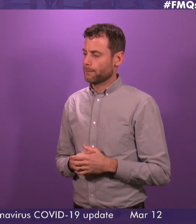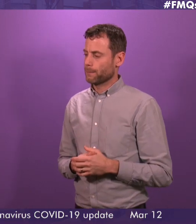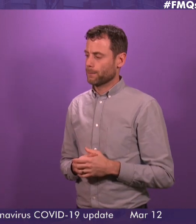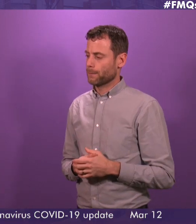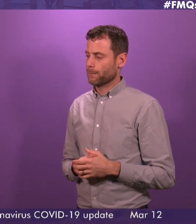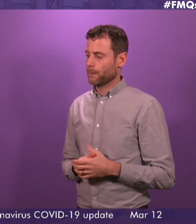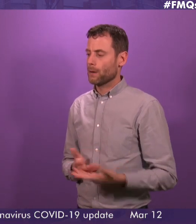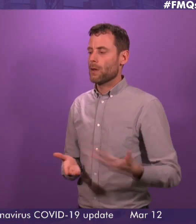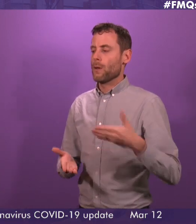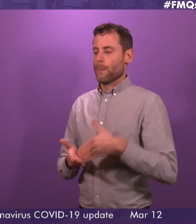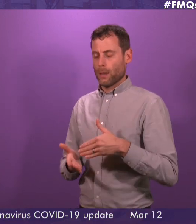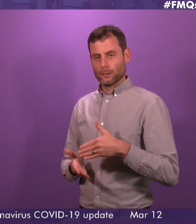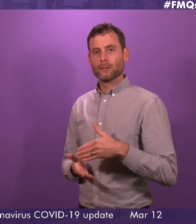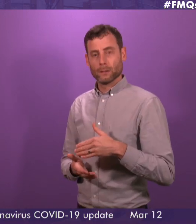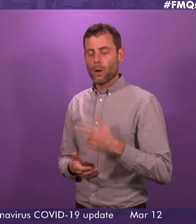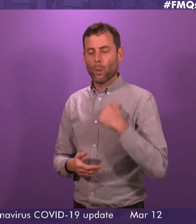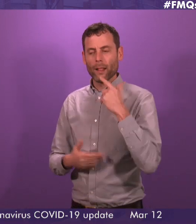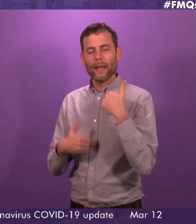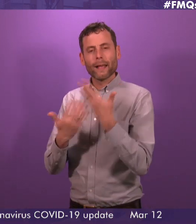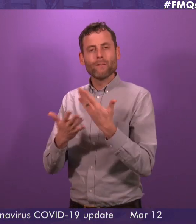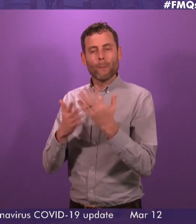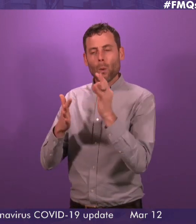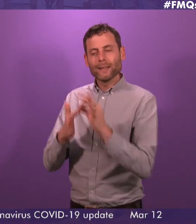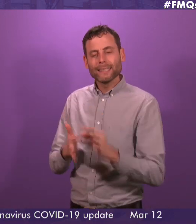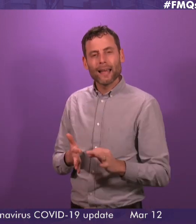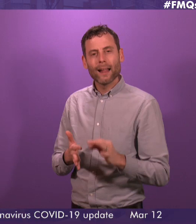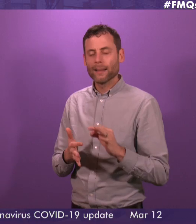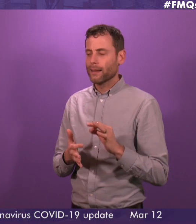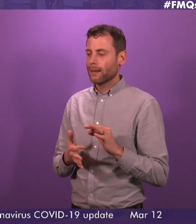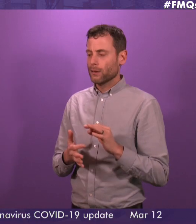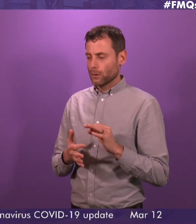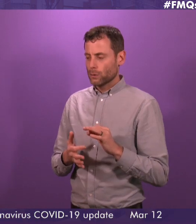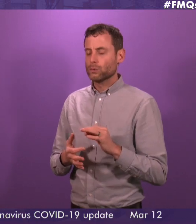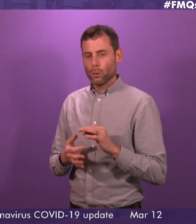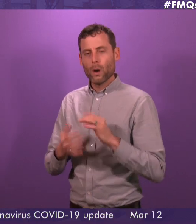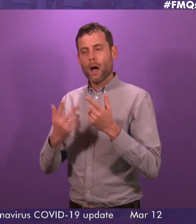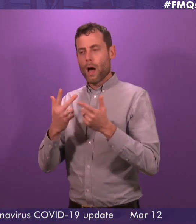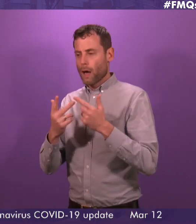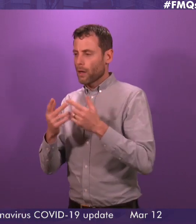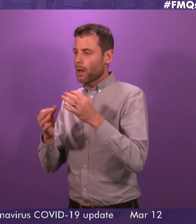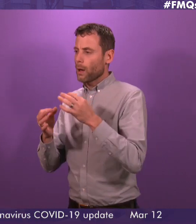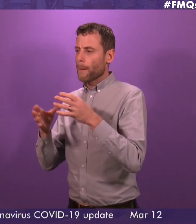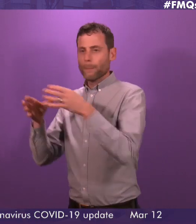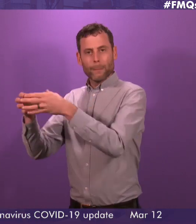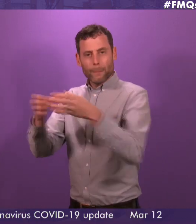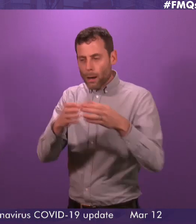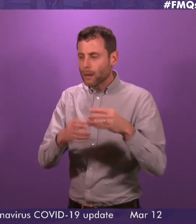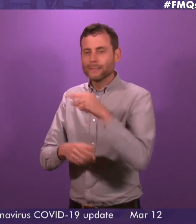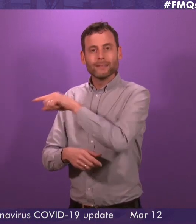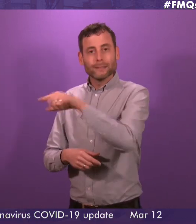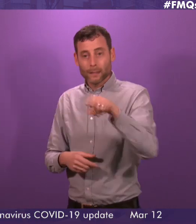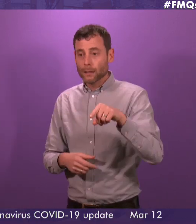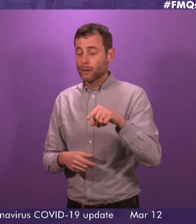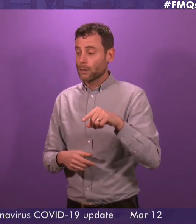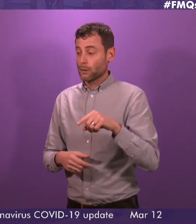that more detail still, if you like, is provided to party spokespeople and leaders in a briefing that perhaps we could